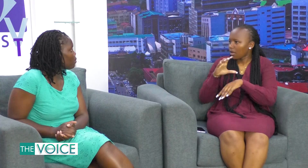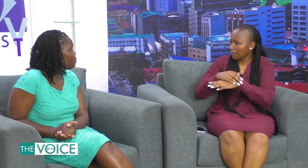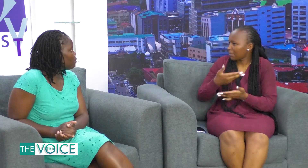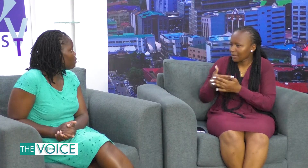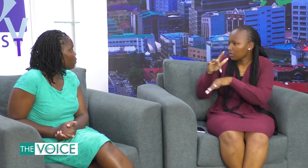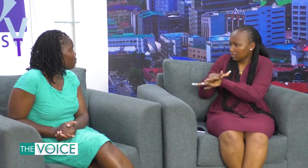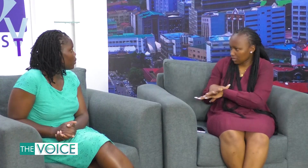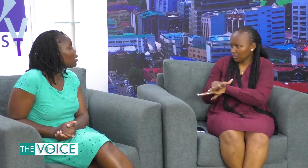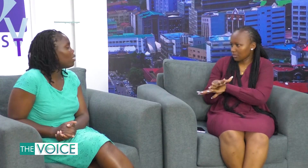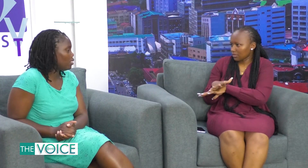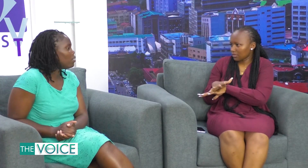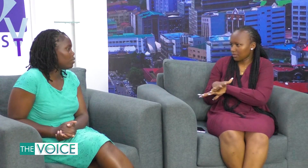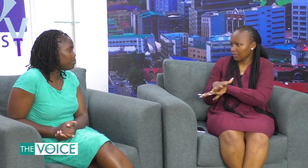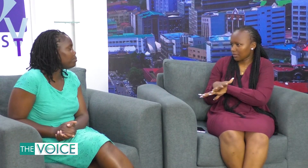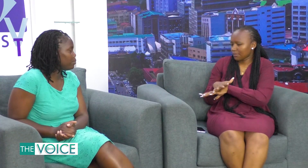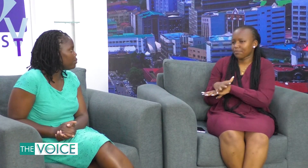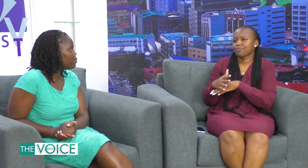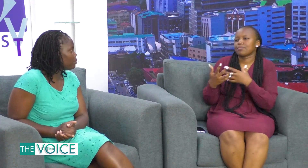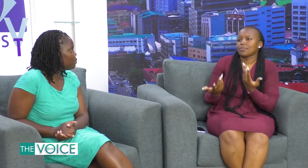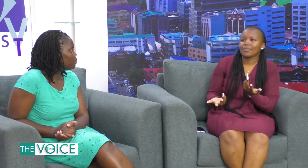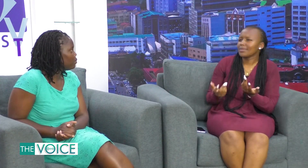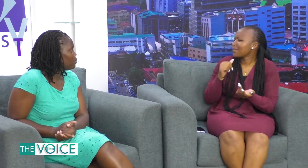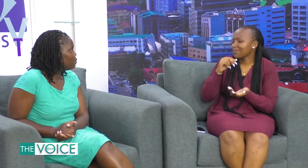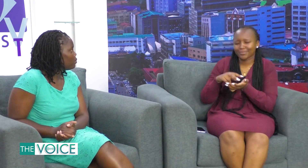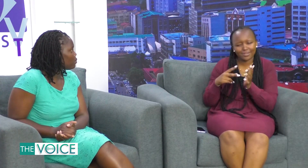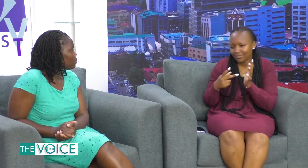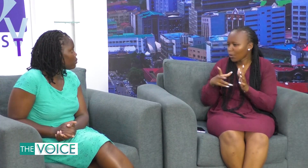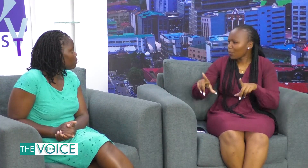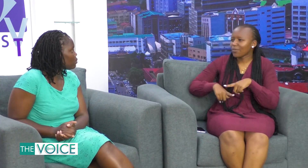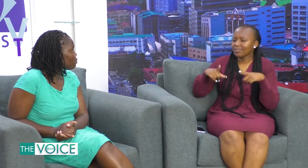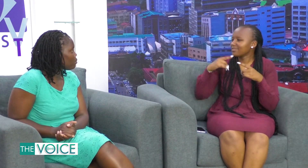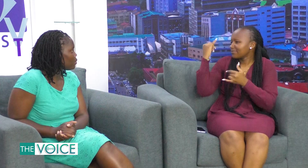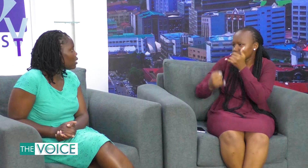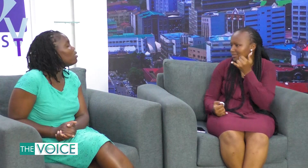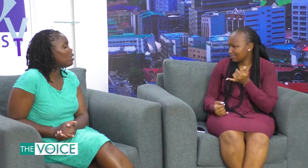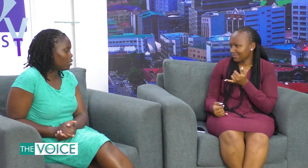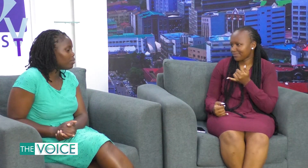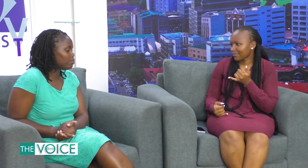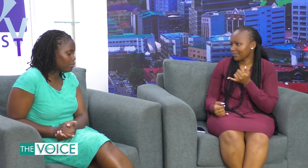people, maybe they get kids when they're still in school,